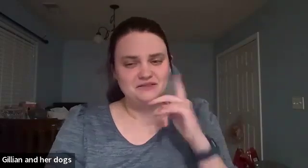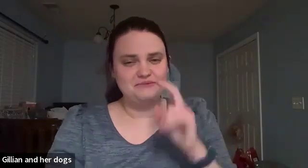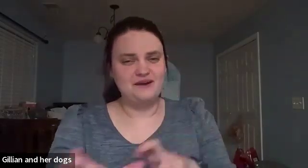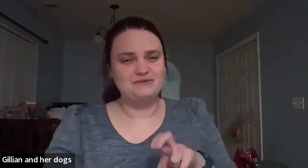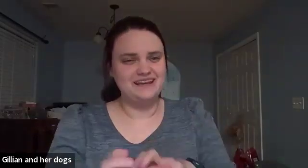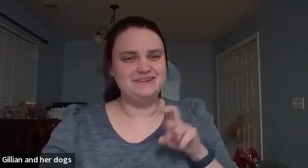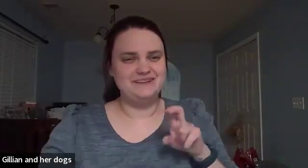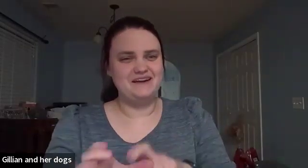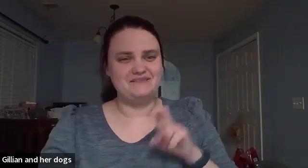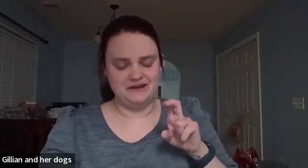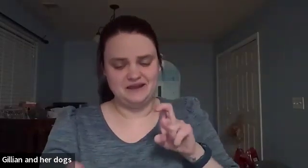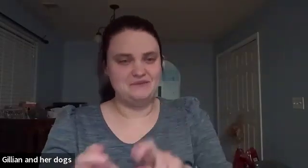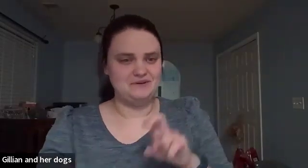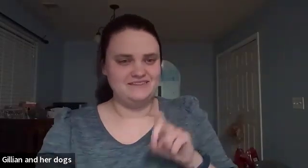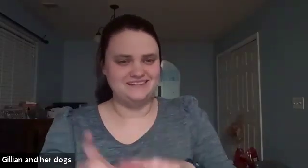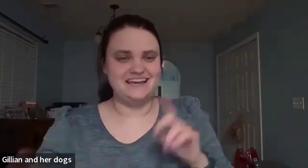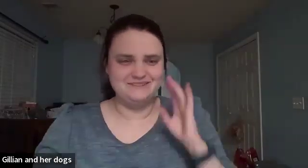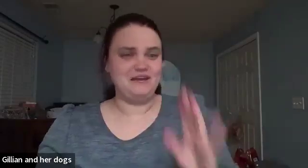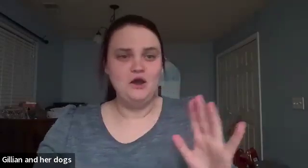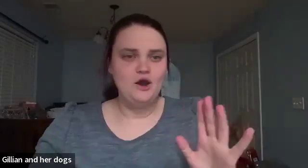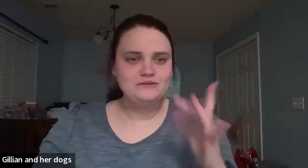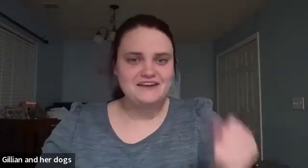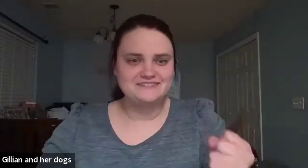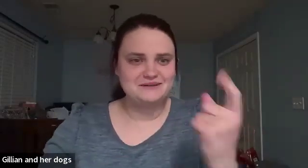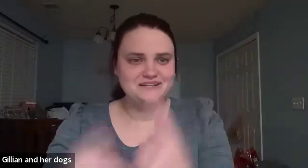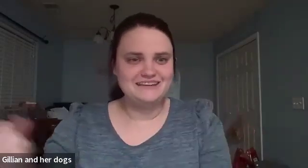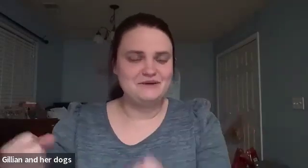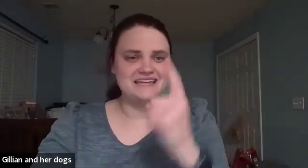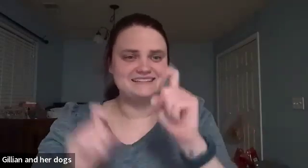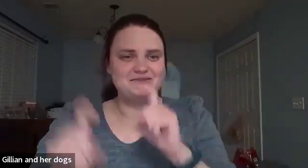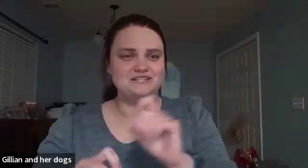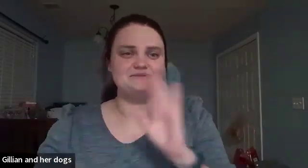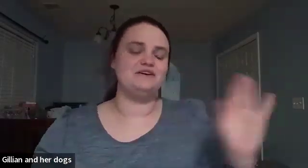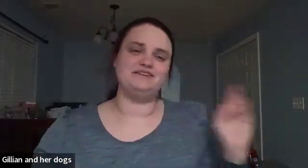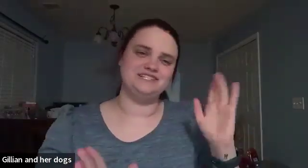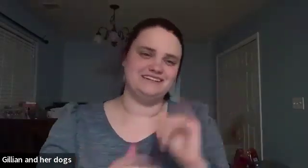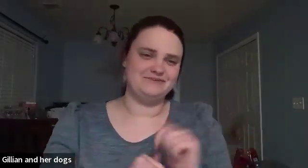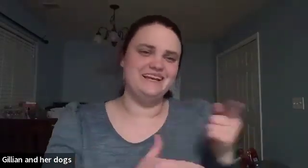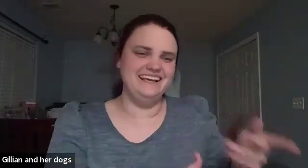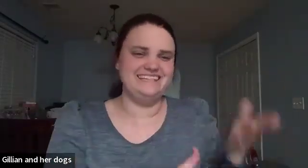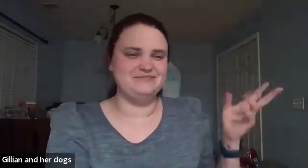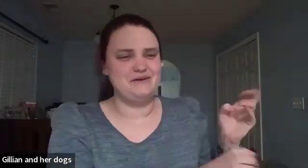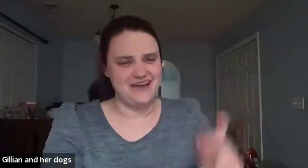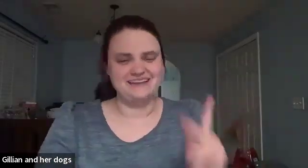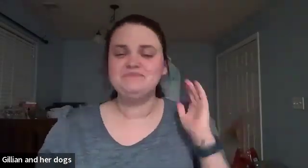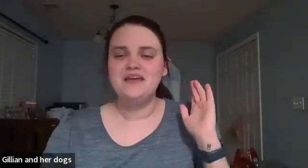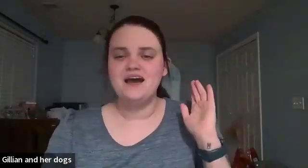Sorry, it threw me off when Amber left because I was like, who left? Did someone leave that was asking the question? No, she's here. She'll come back.